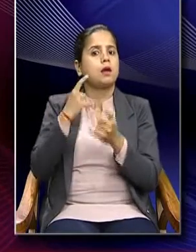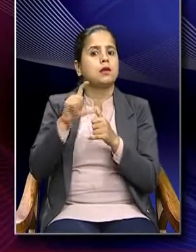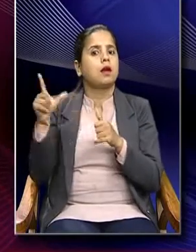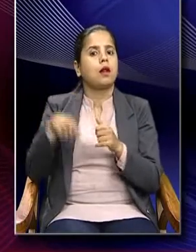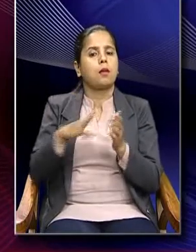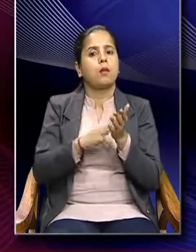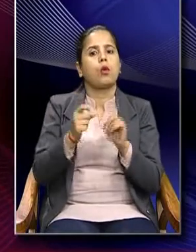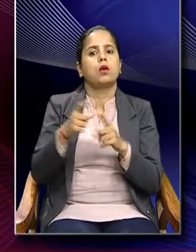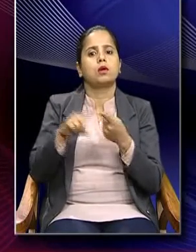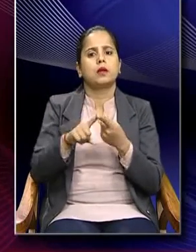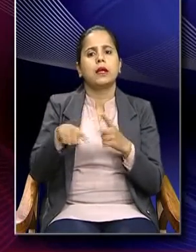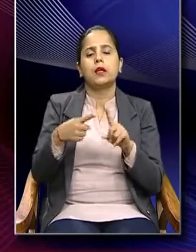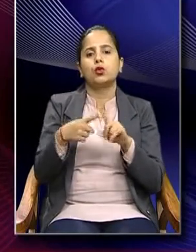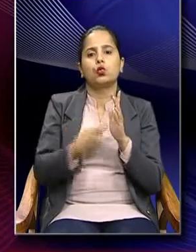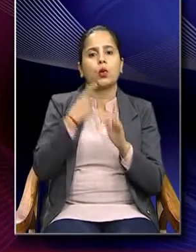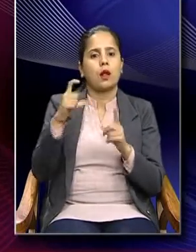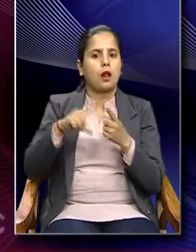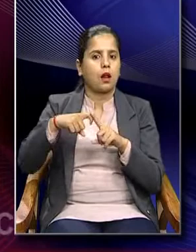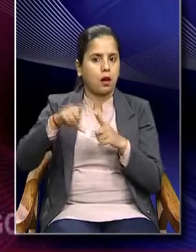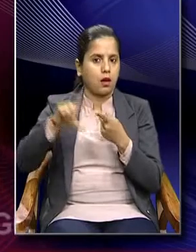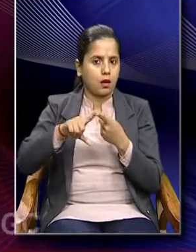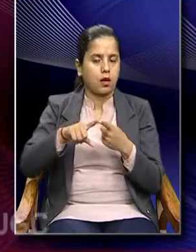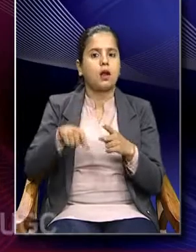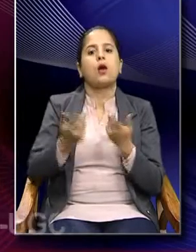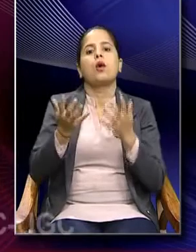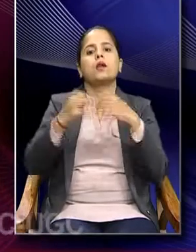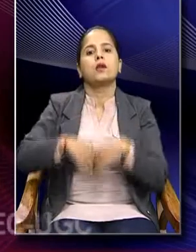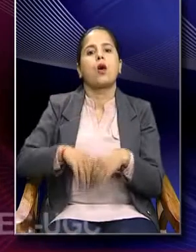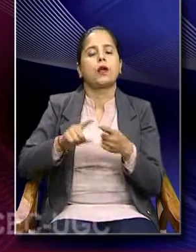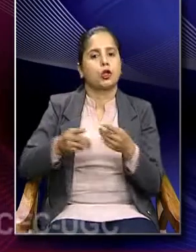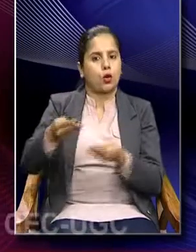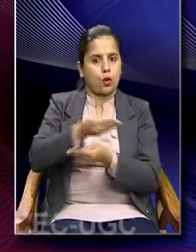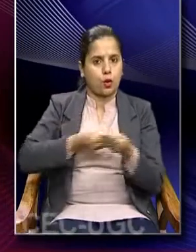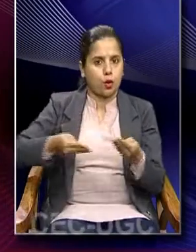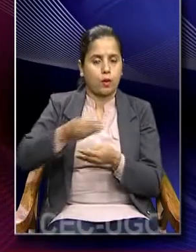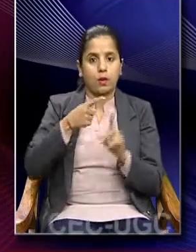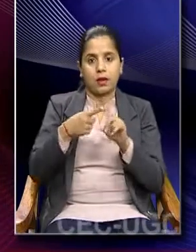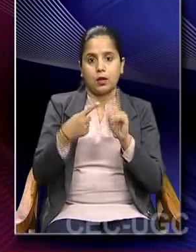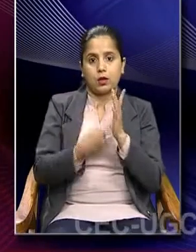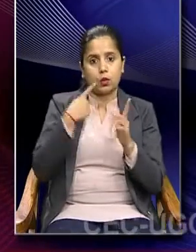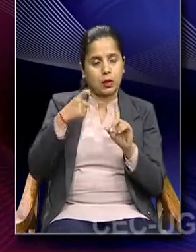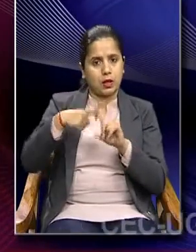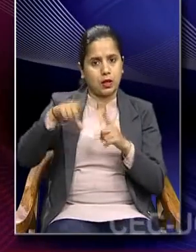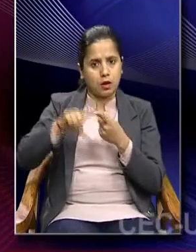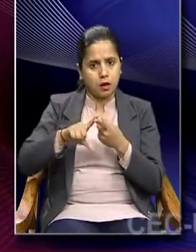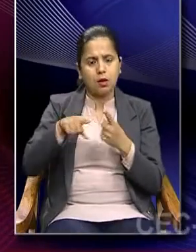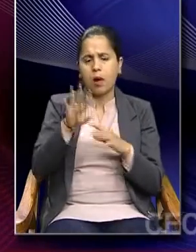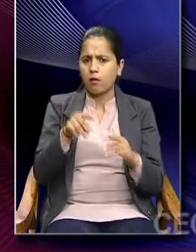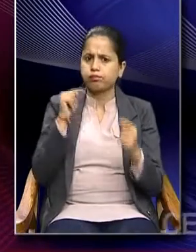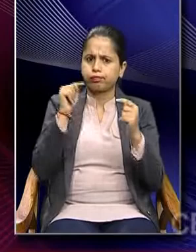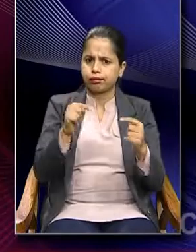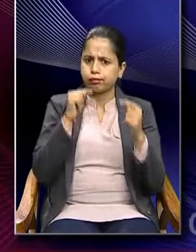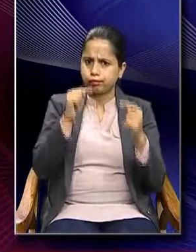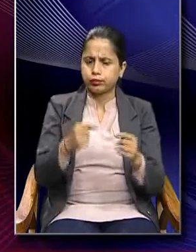called trickle-down economies or trickle-down economics. So in the trickle-down economics, they argue